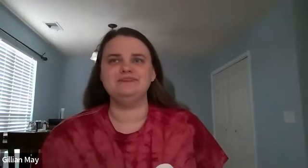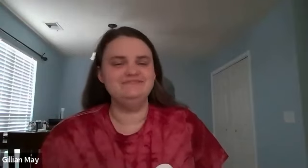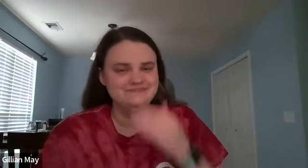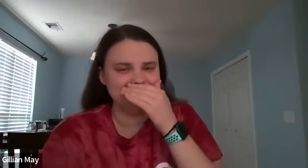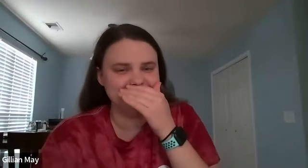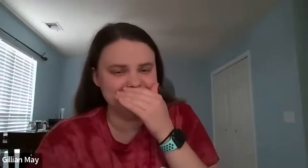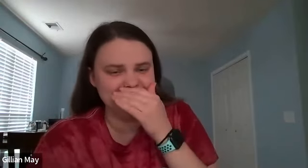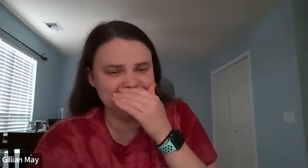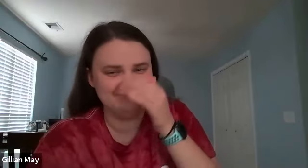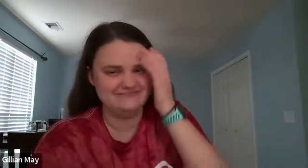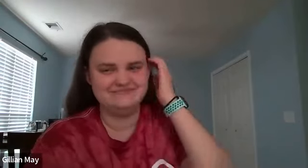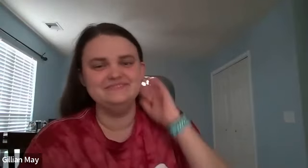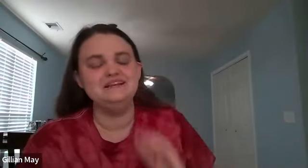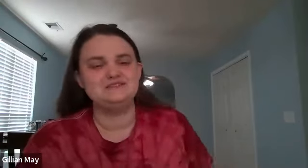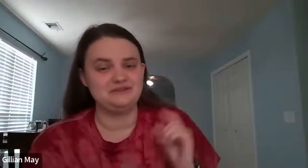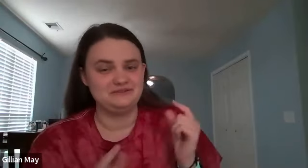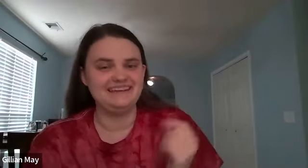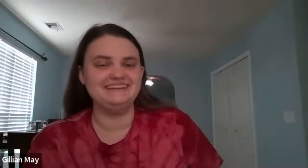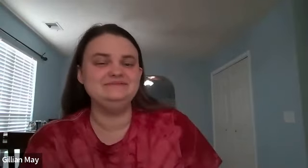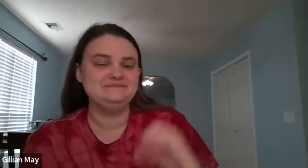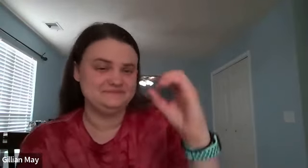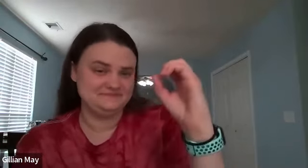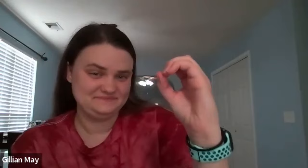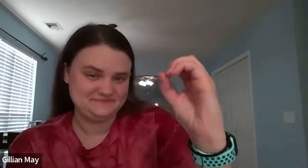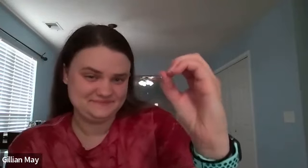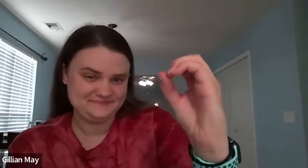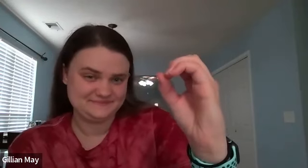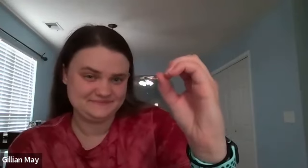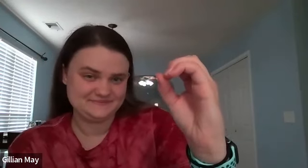me? So I'll do it again.